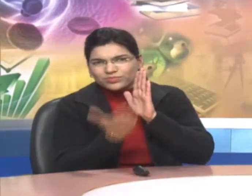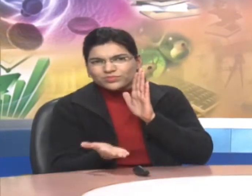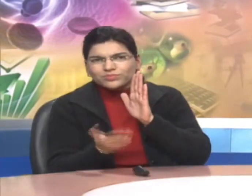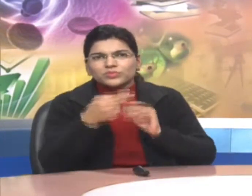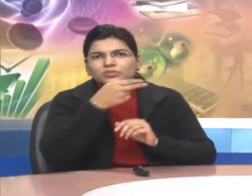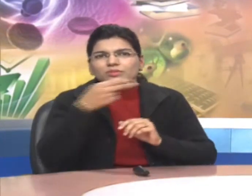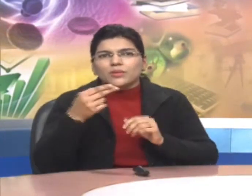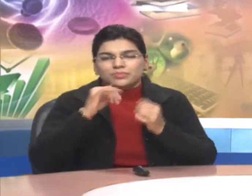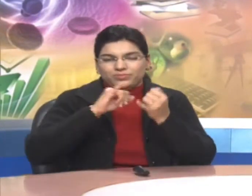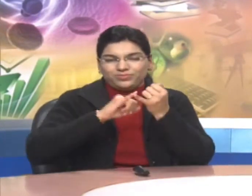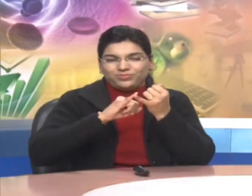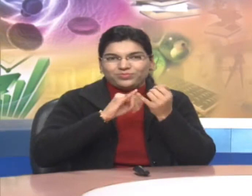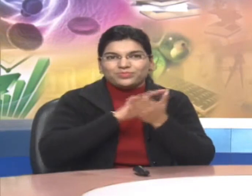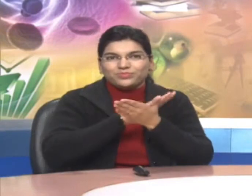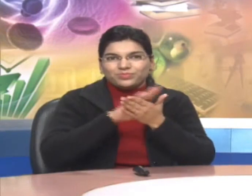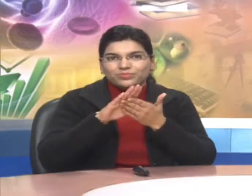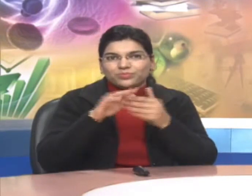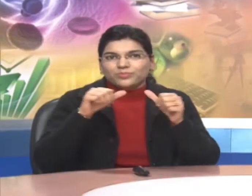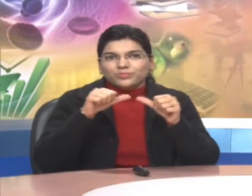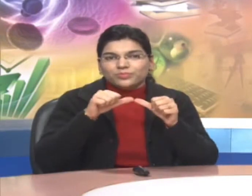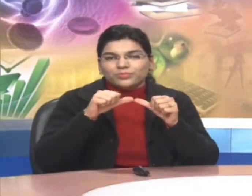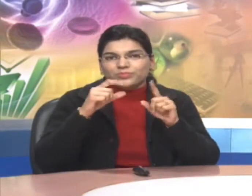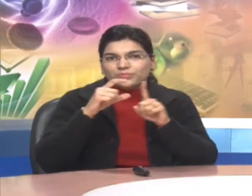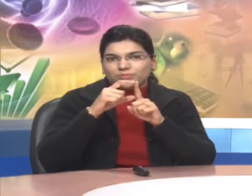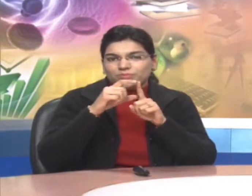So that the shadows